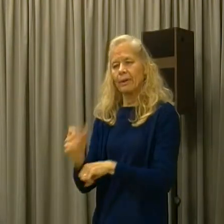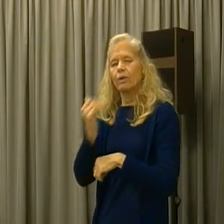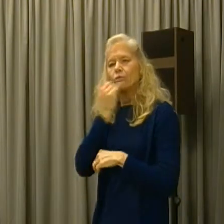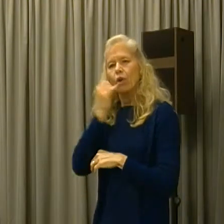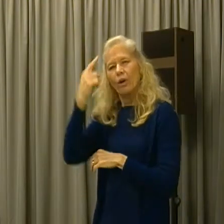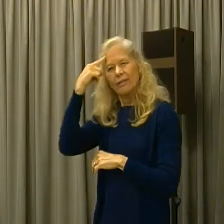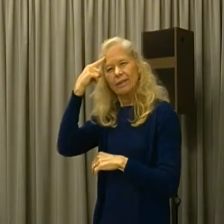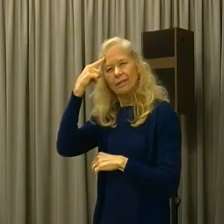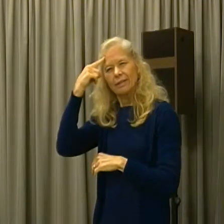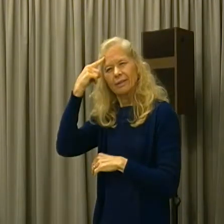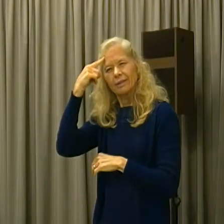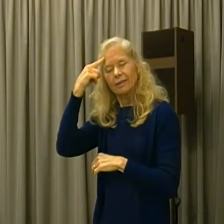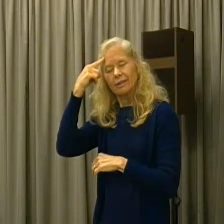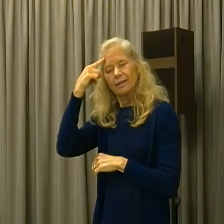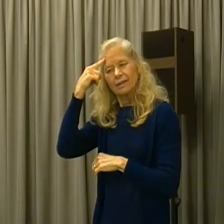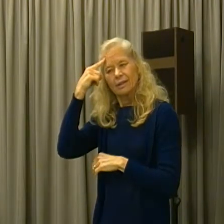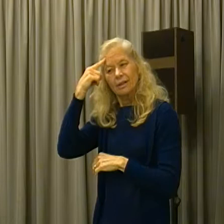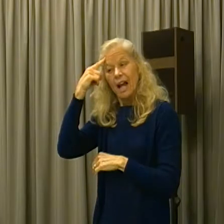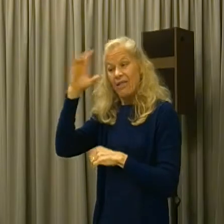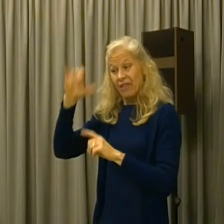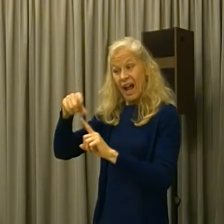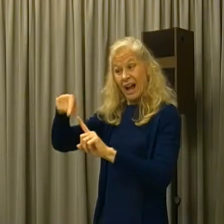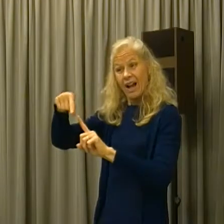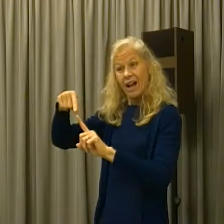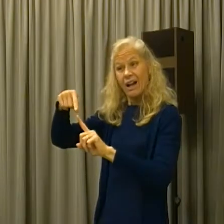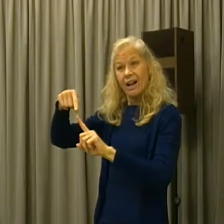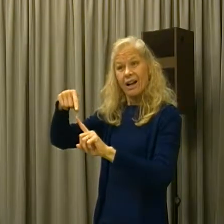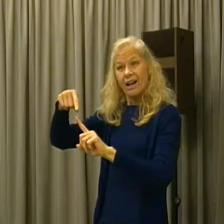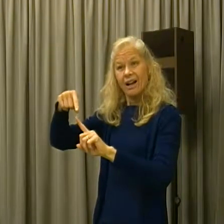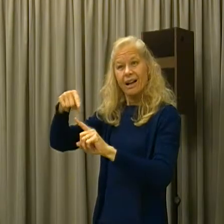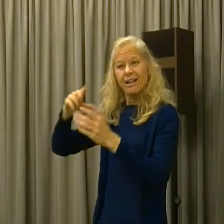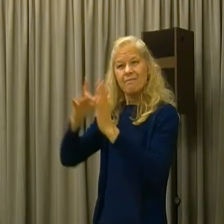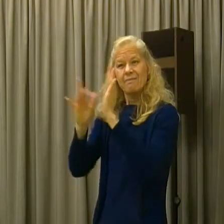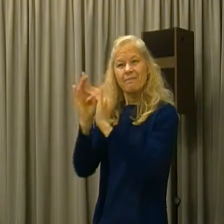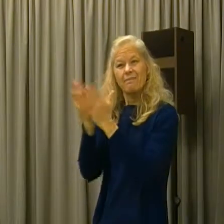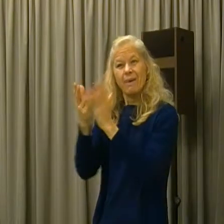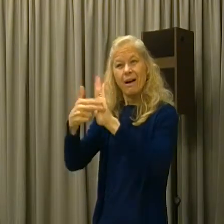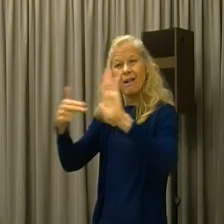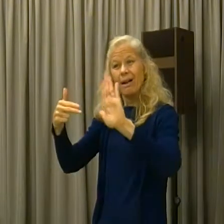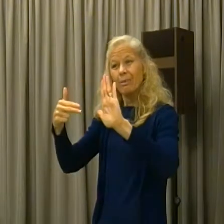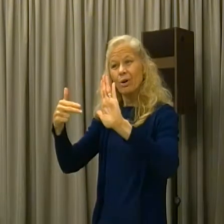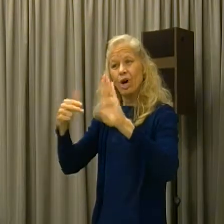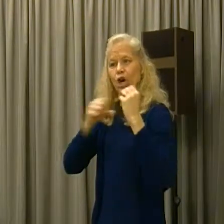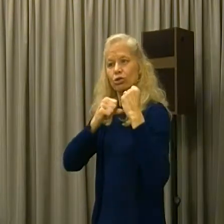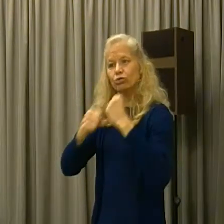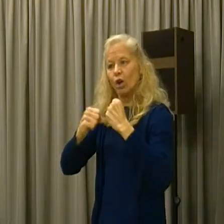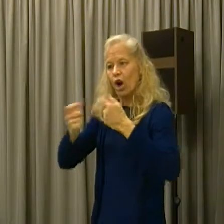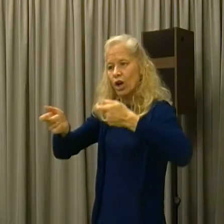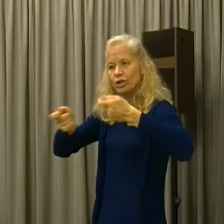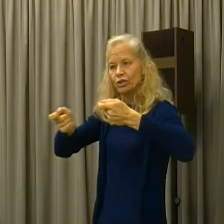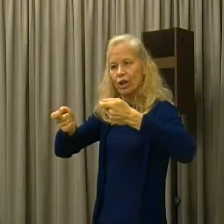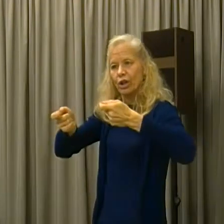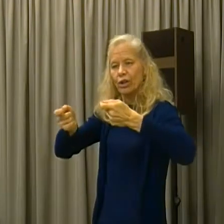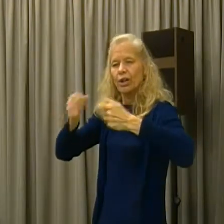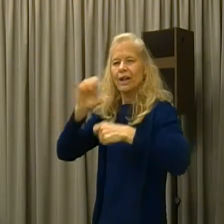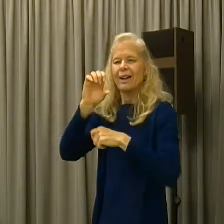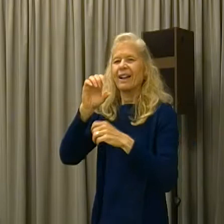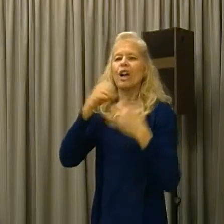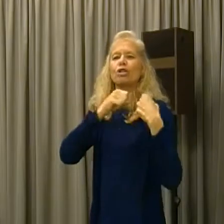We need to destroy those things. Thought rejection, tearing down that kind of thinking that keeps us from